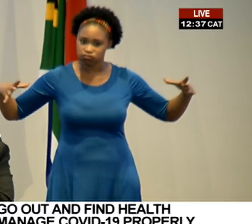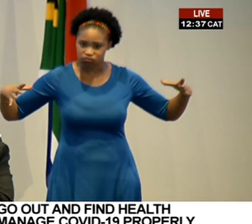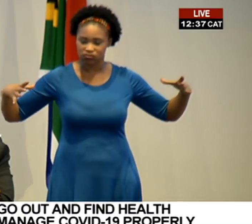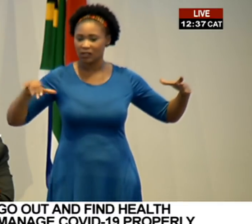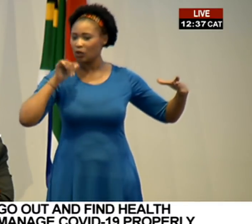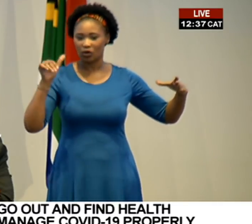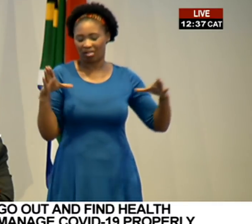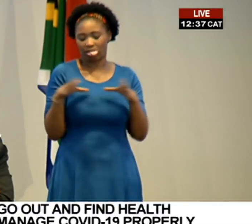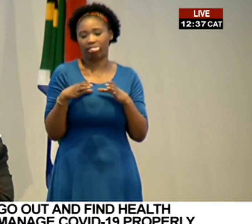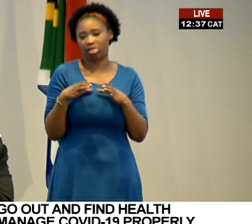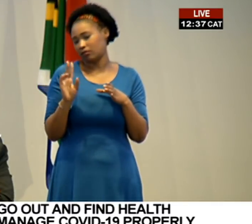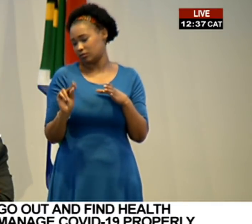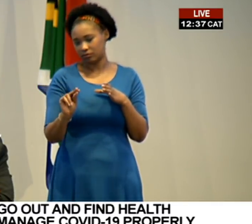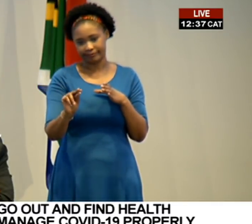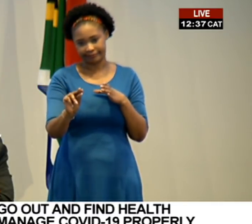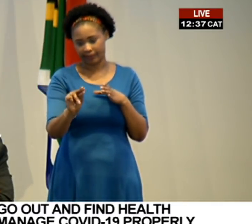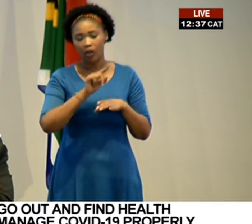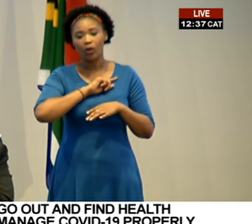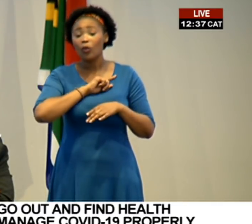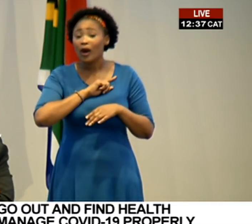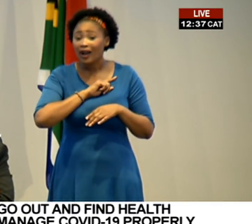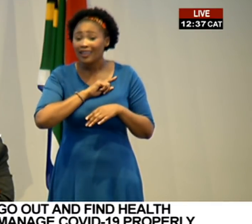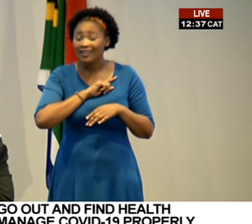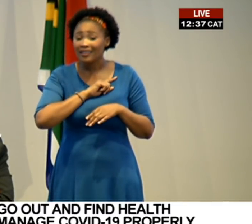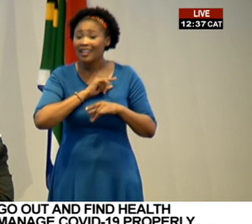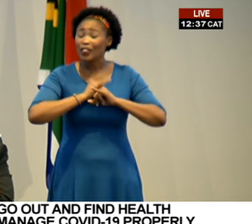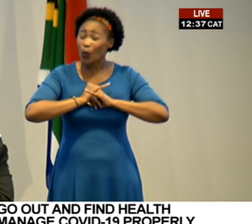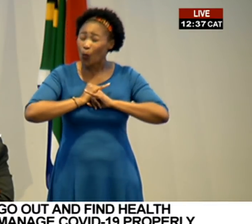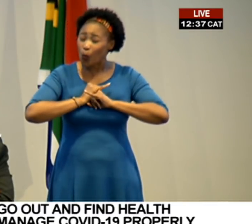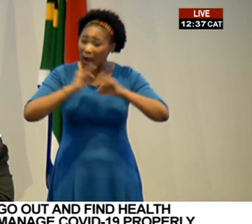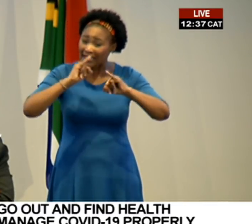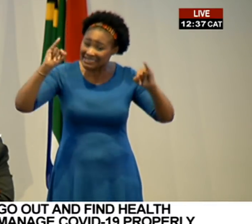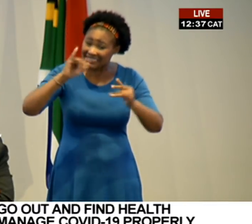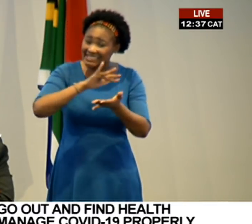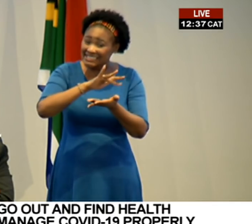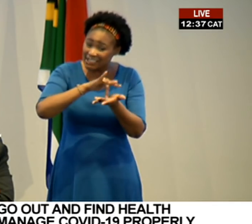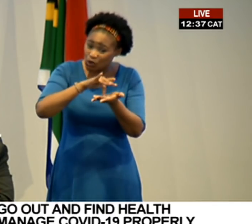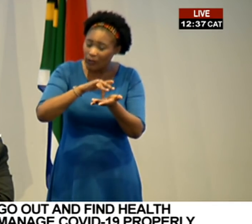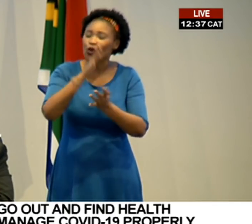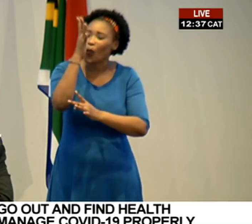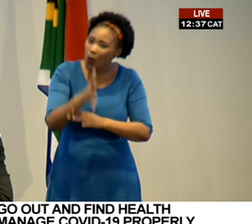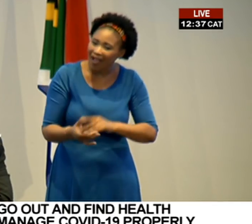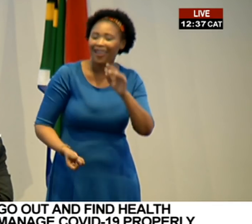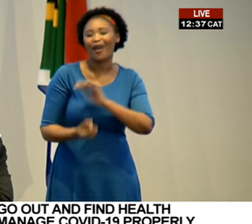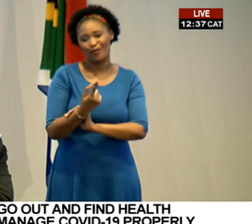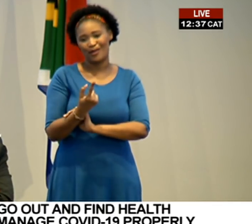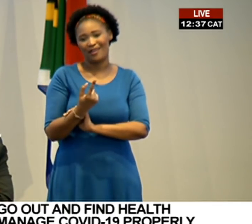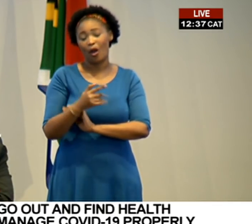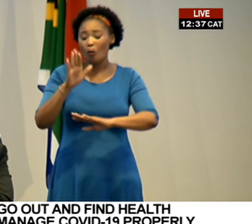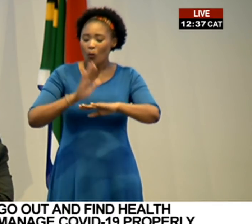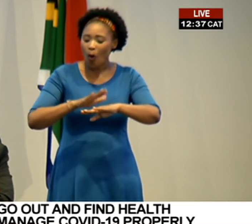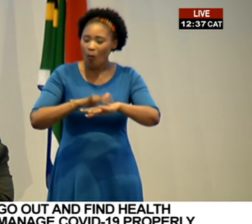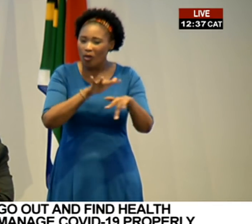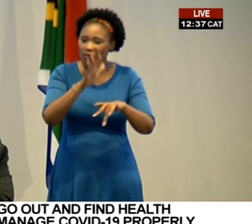to under-provide, because the worst is still and is yet to come. We therefore must